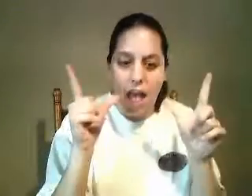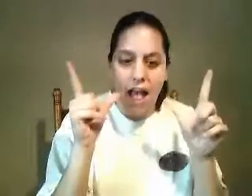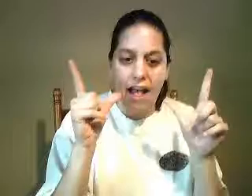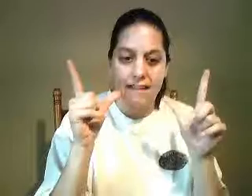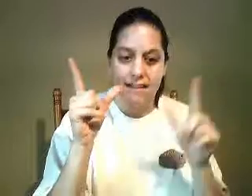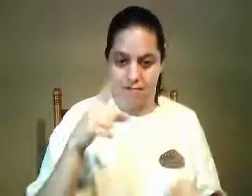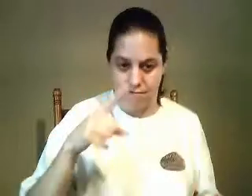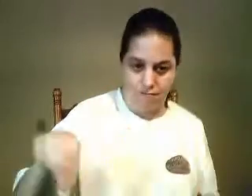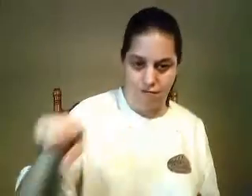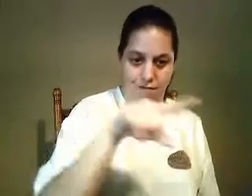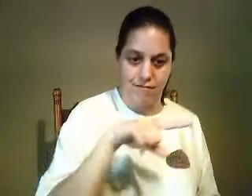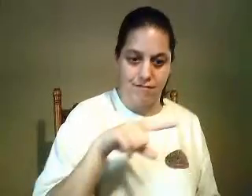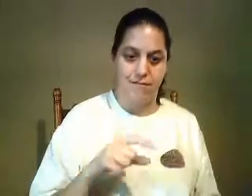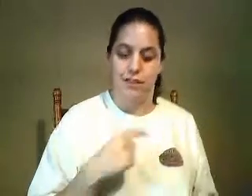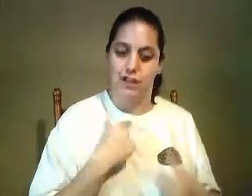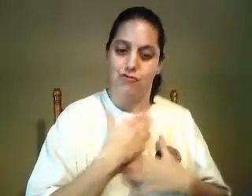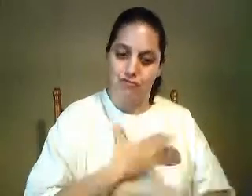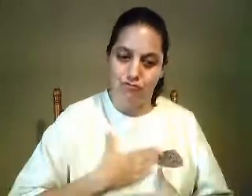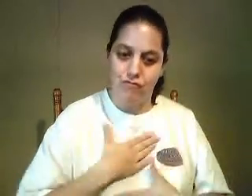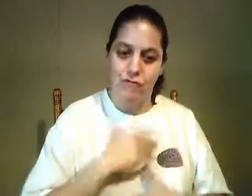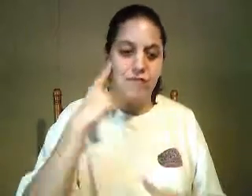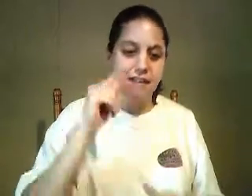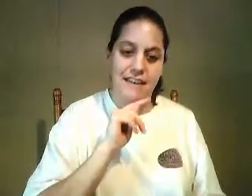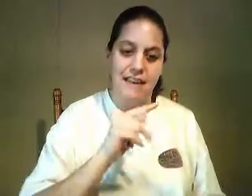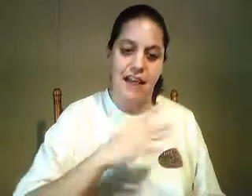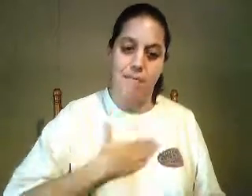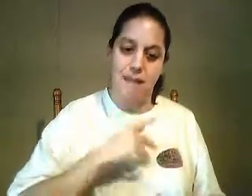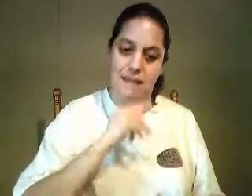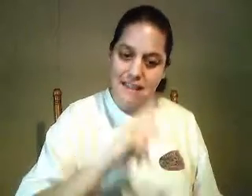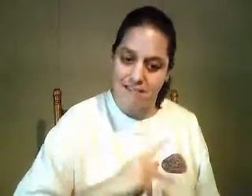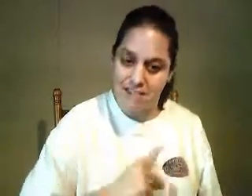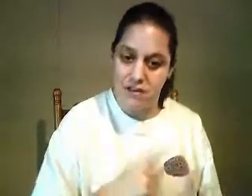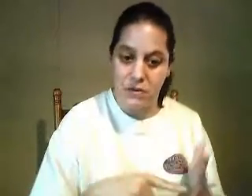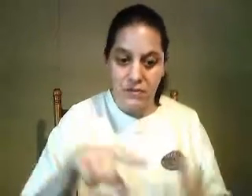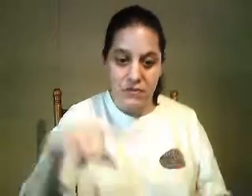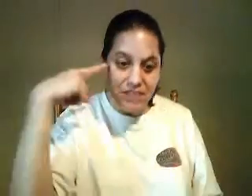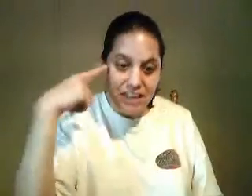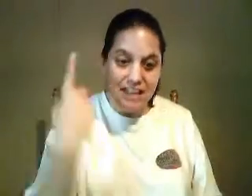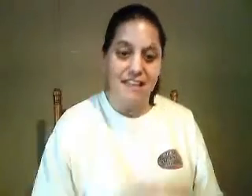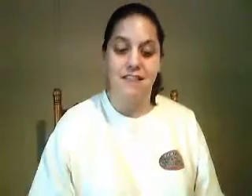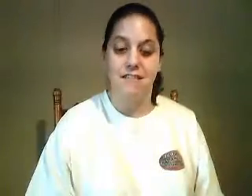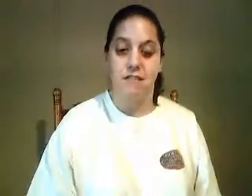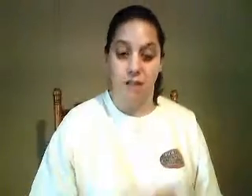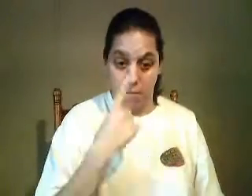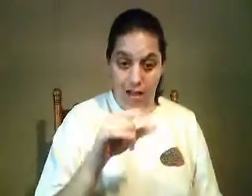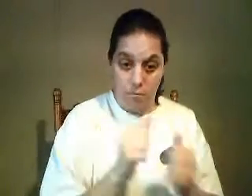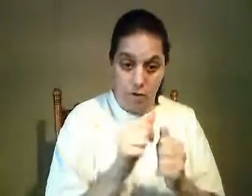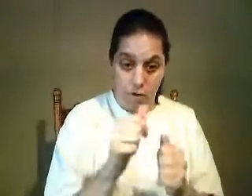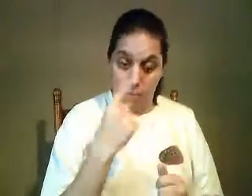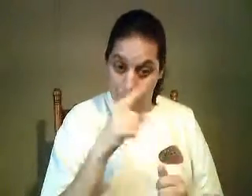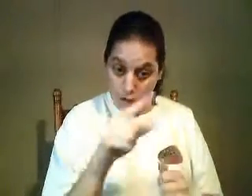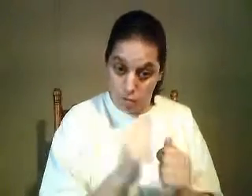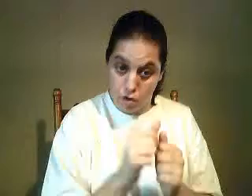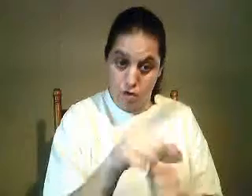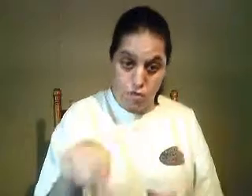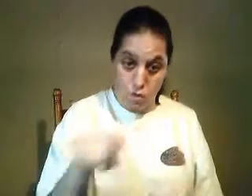But now you've got to get up and help us, thank you. Now we're trying to fix things. We have